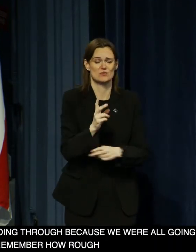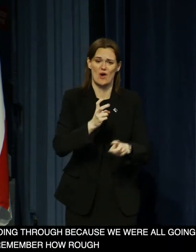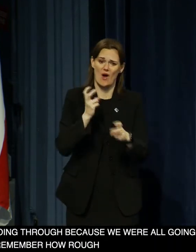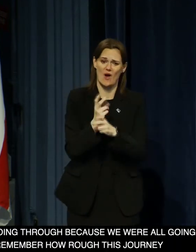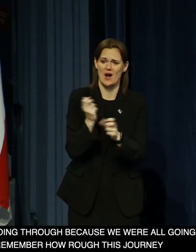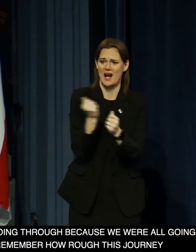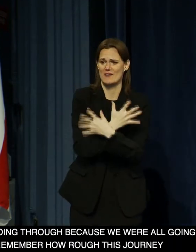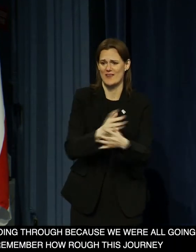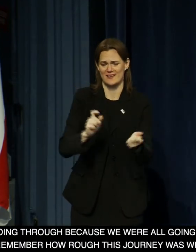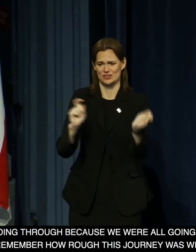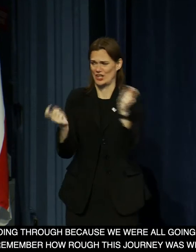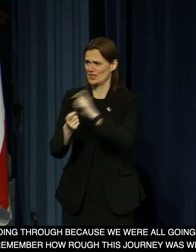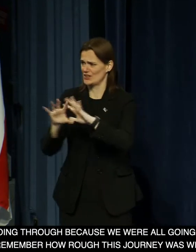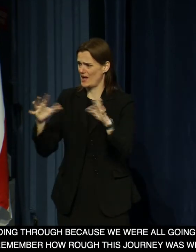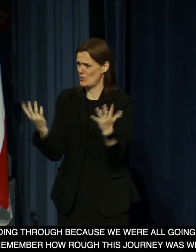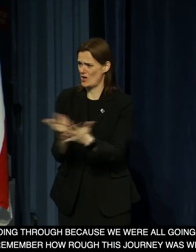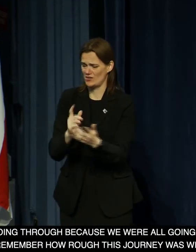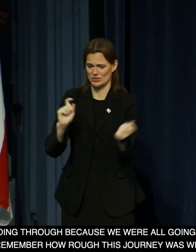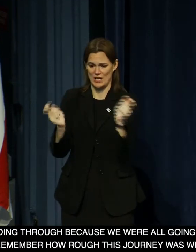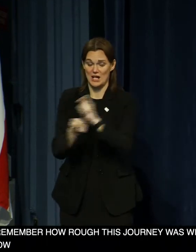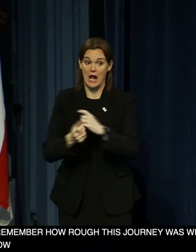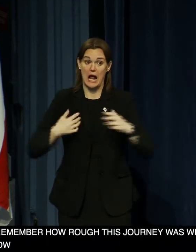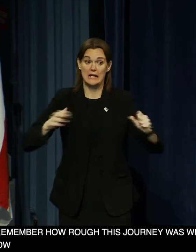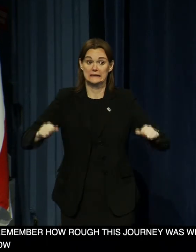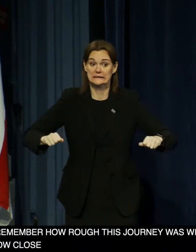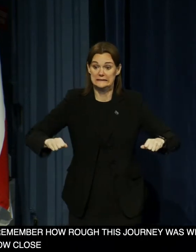Jennings Sinclair.